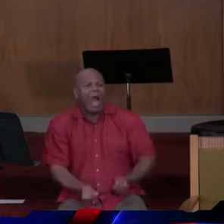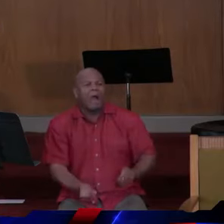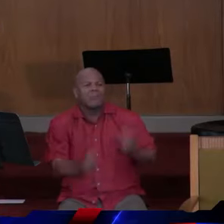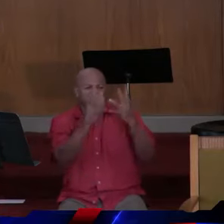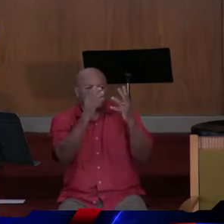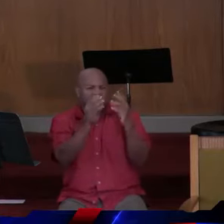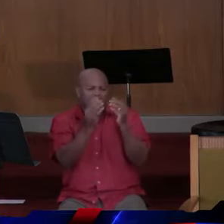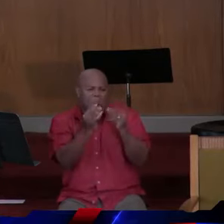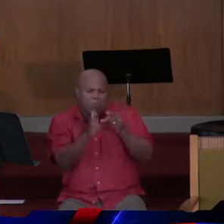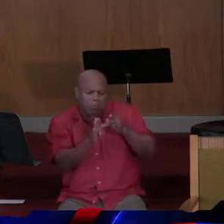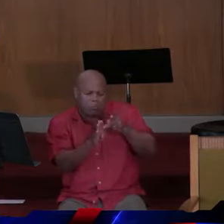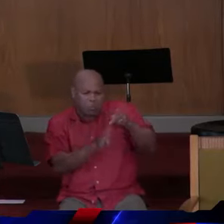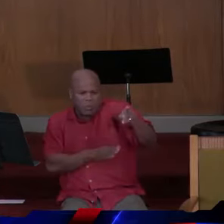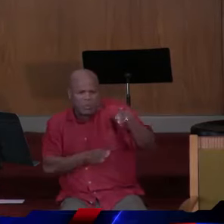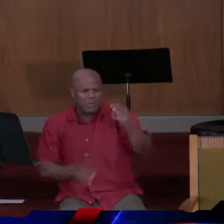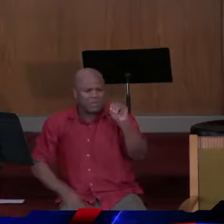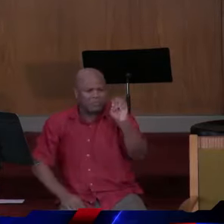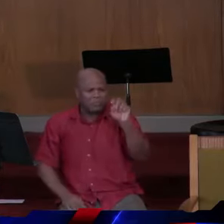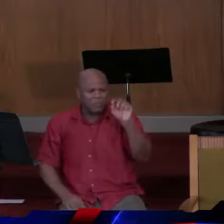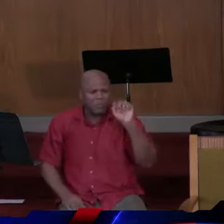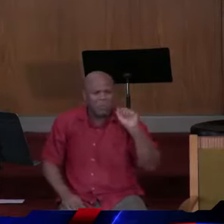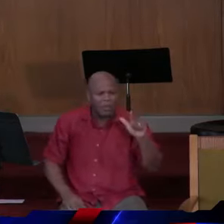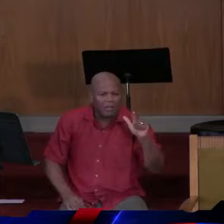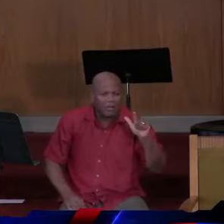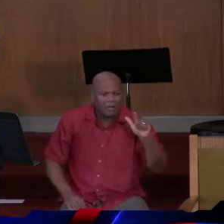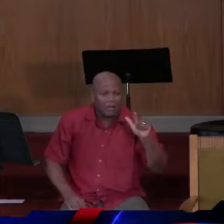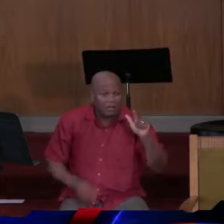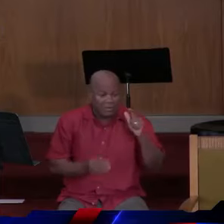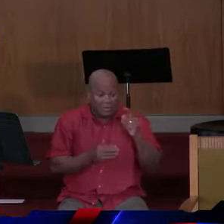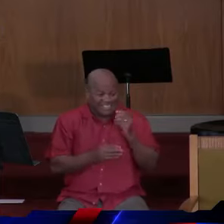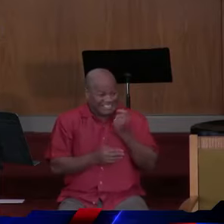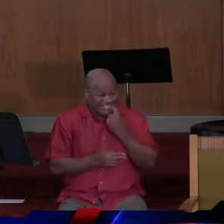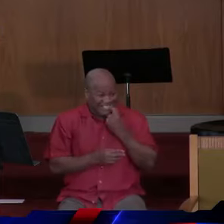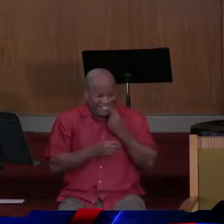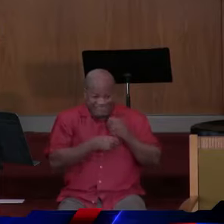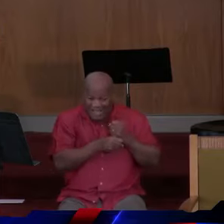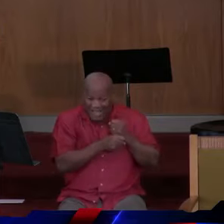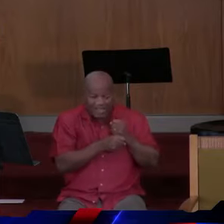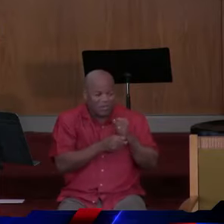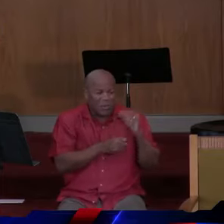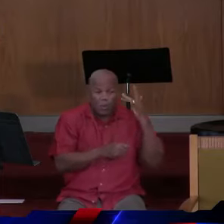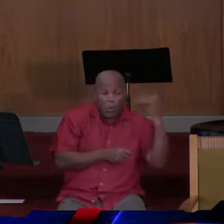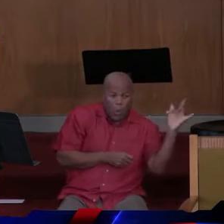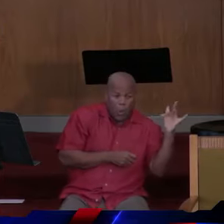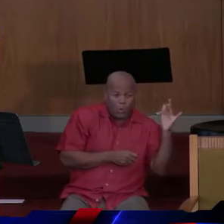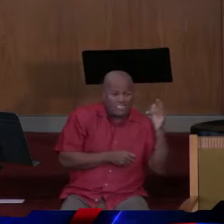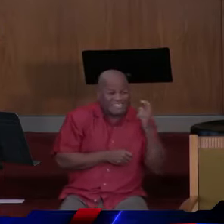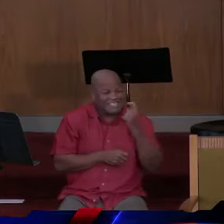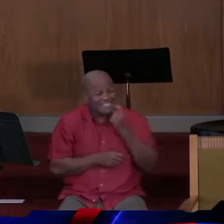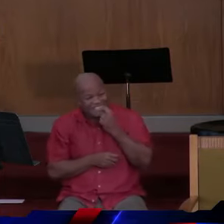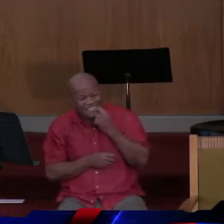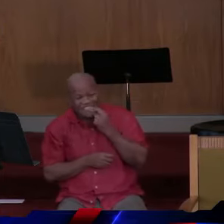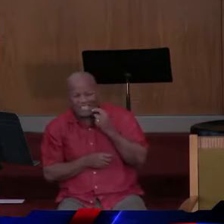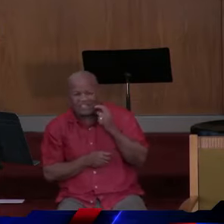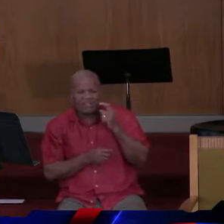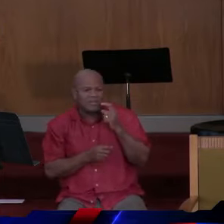metal. Now, metal is made, and whether it be gold, steel, the more impurities, the less strong the metal